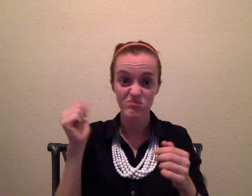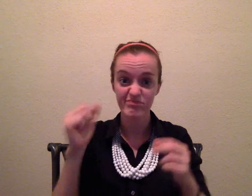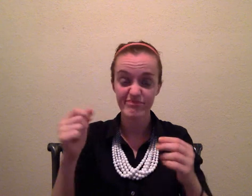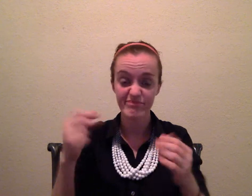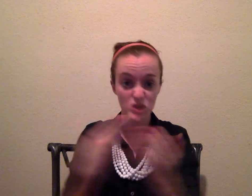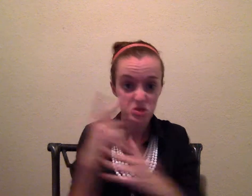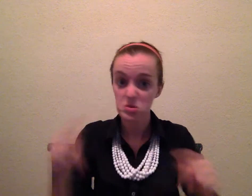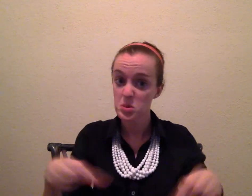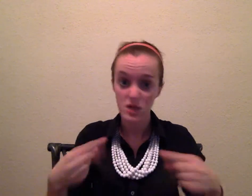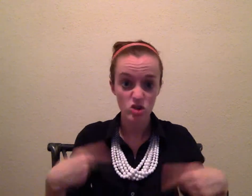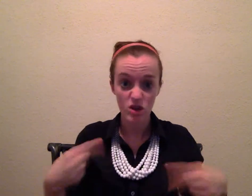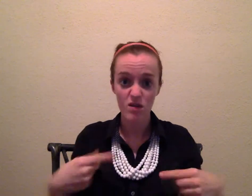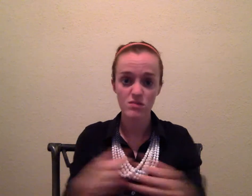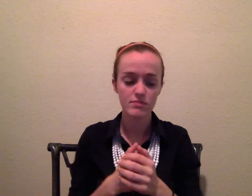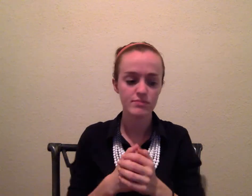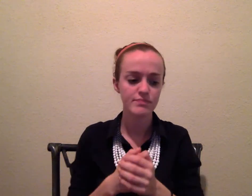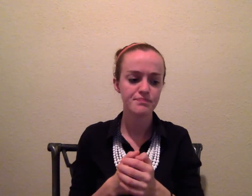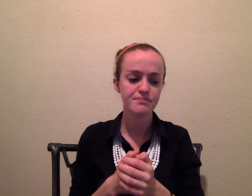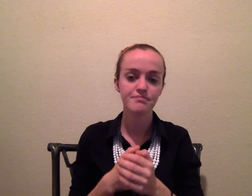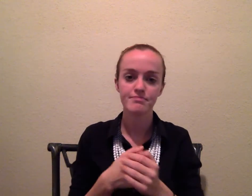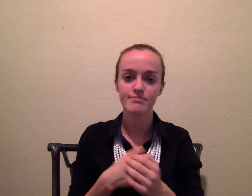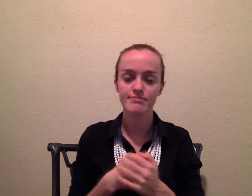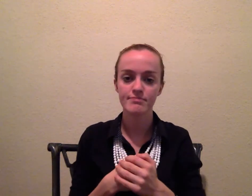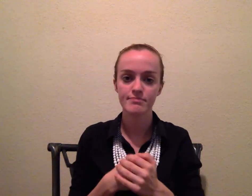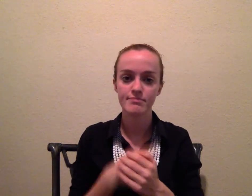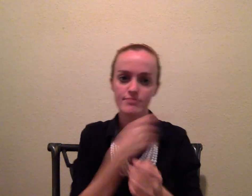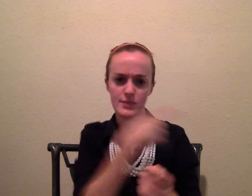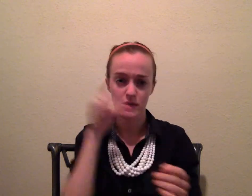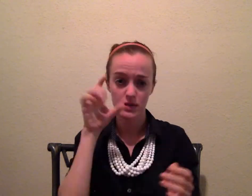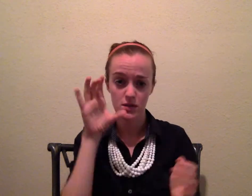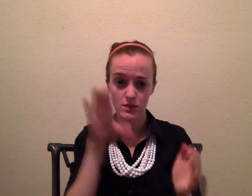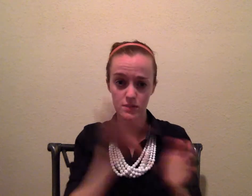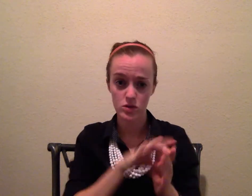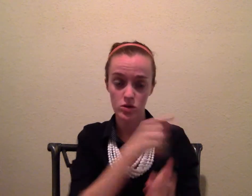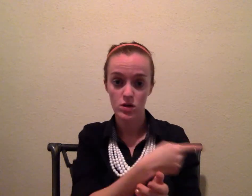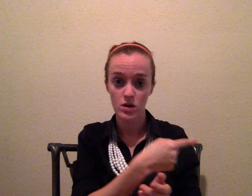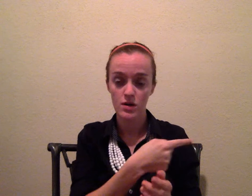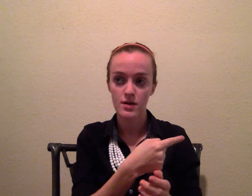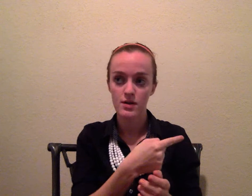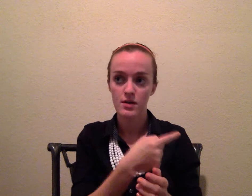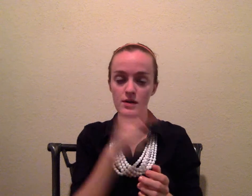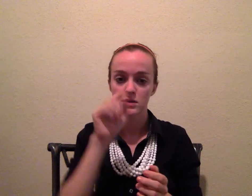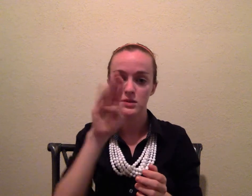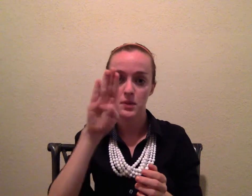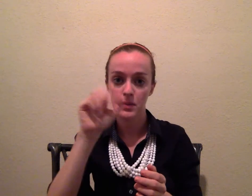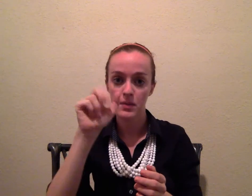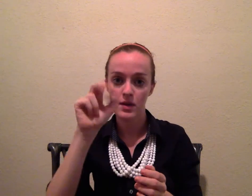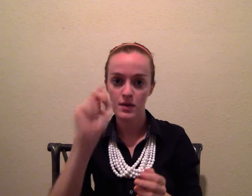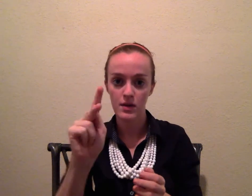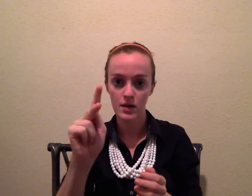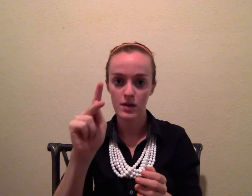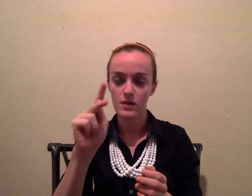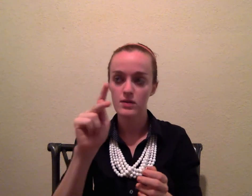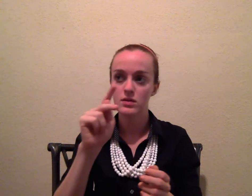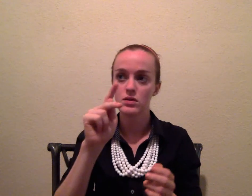not sure where this is in another state. As you can see, the front of the building is a bank of glass doors. Over